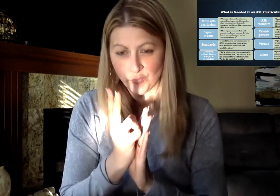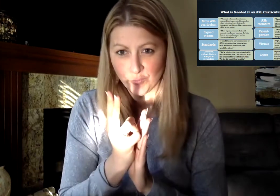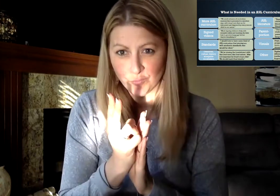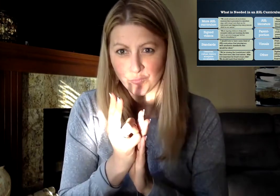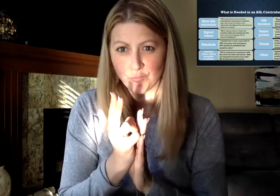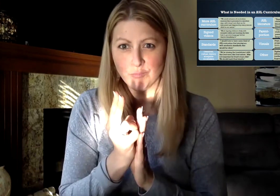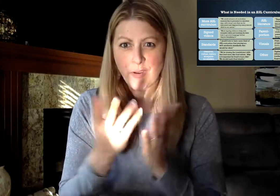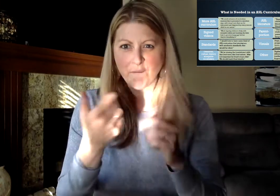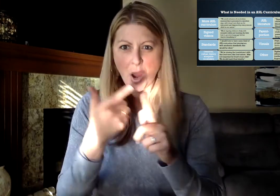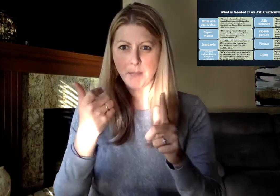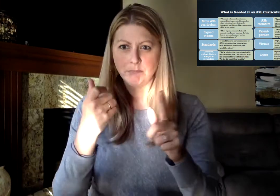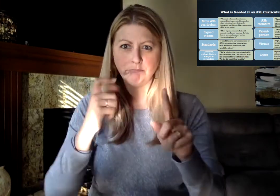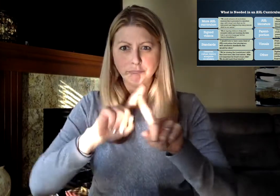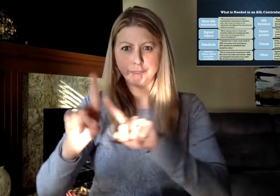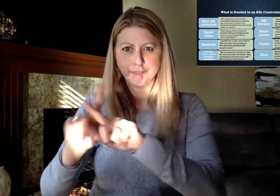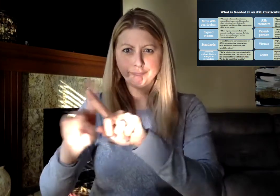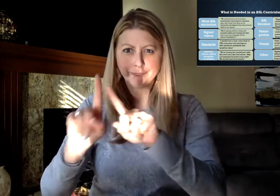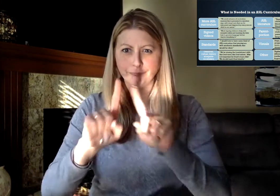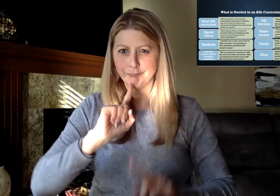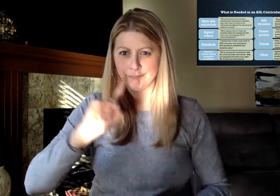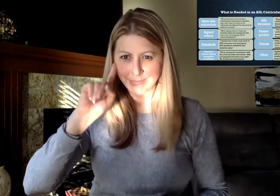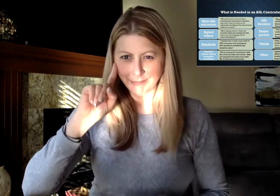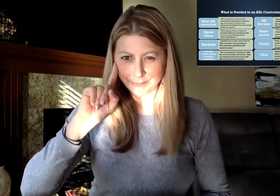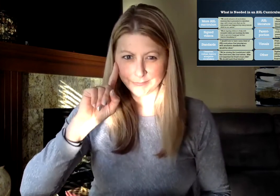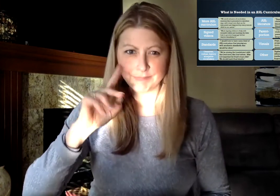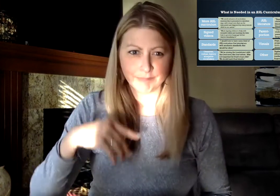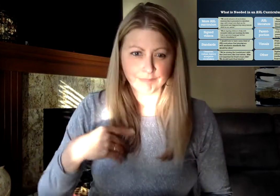Signing videos from different deaf